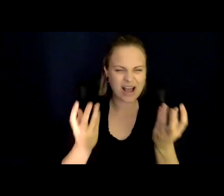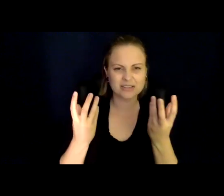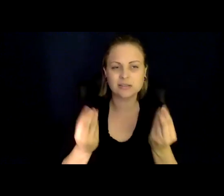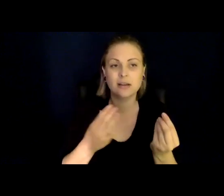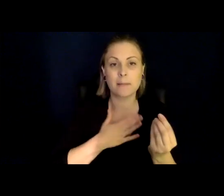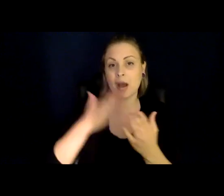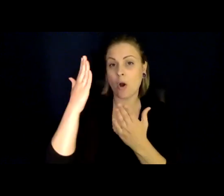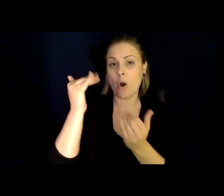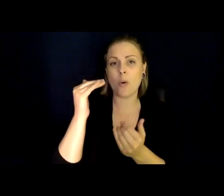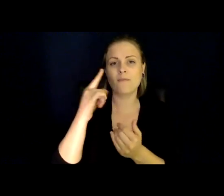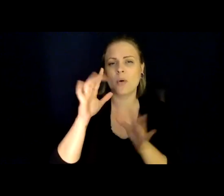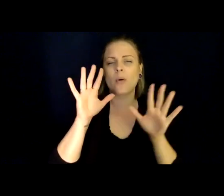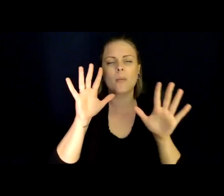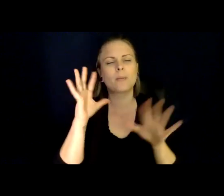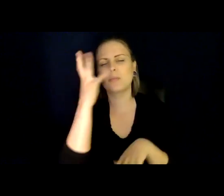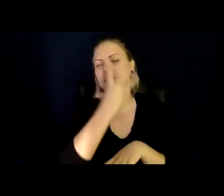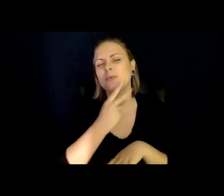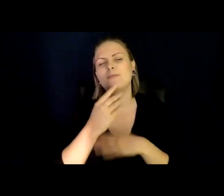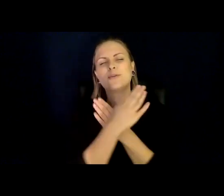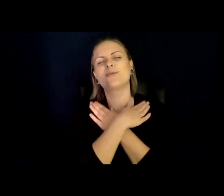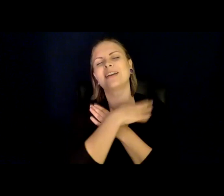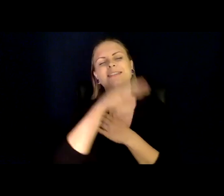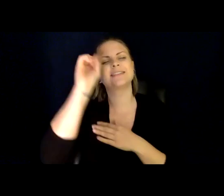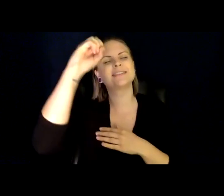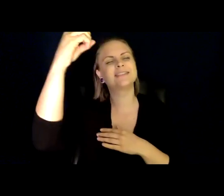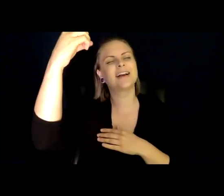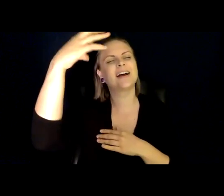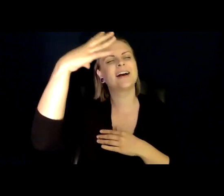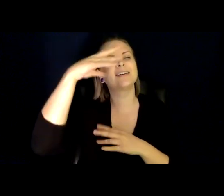a lovely rest in the sun-radiated summit, looking out at the